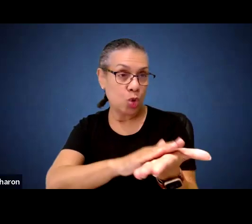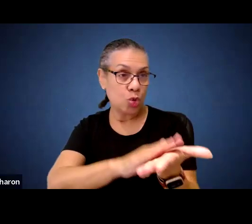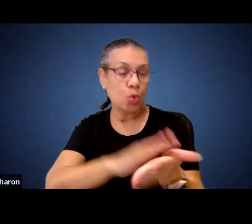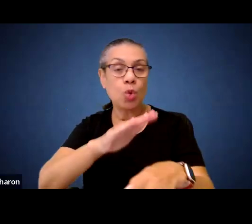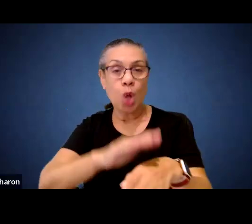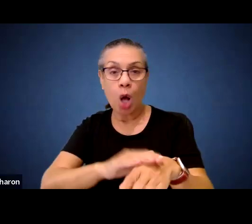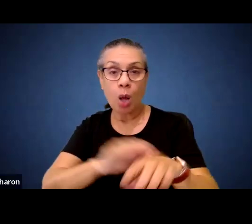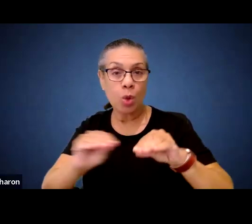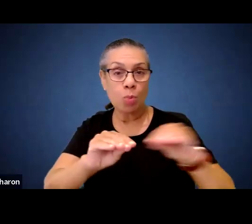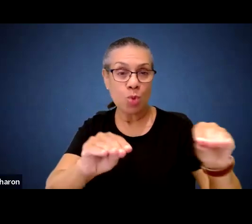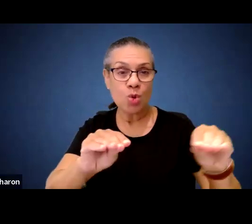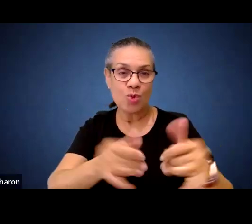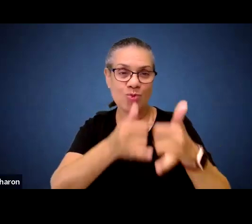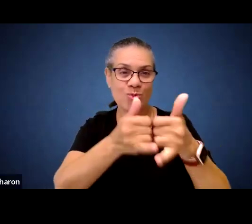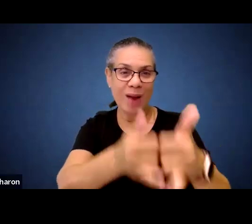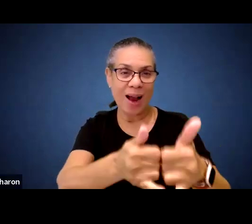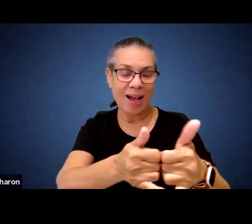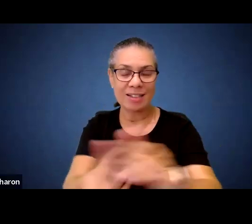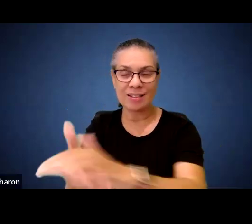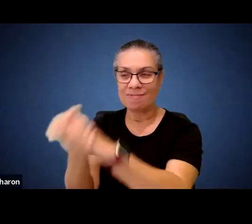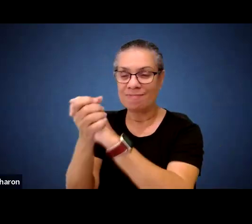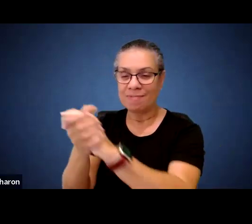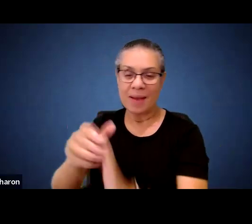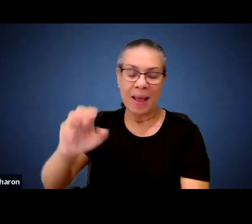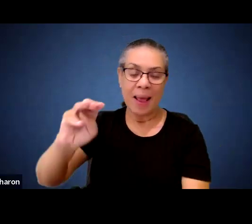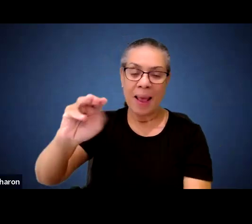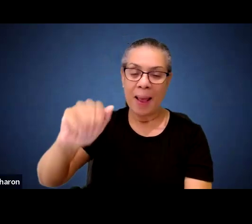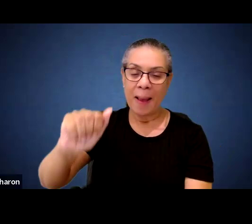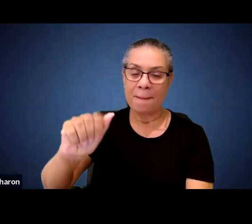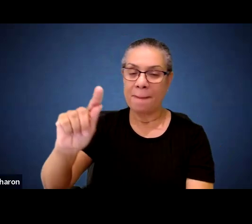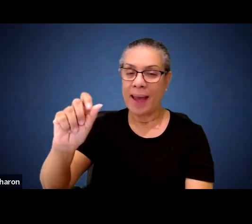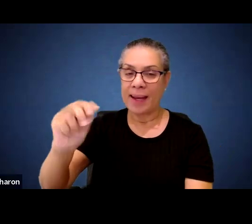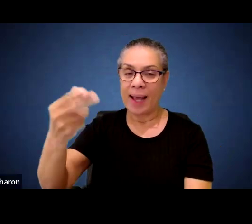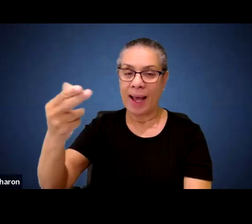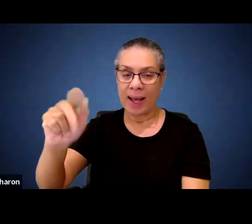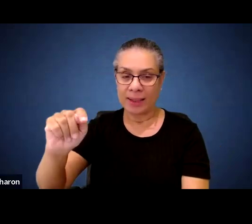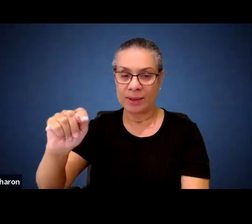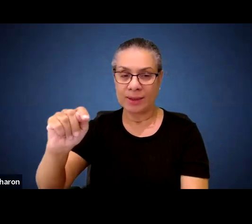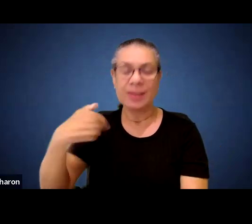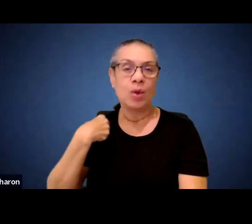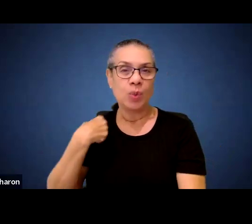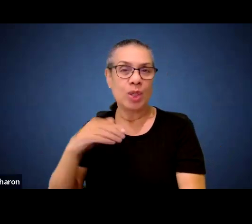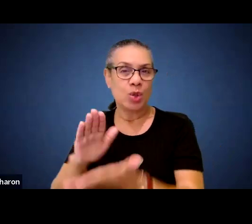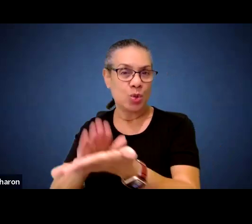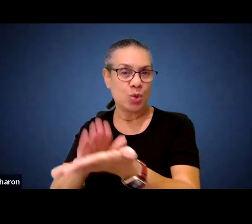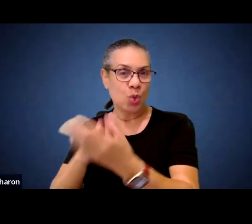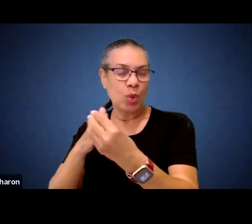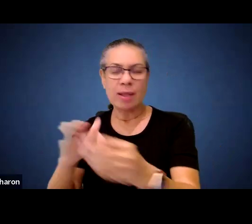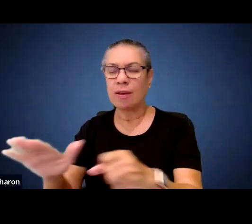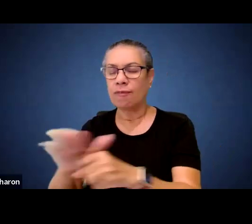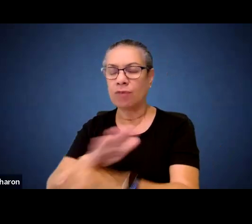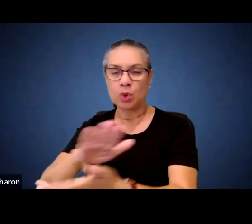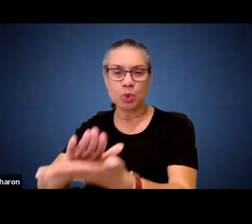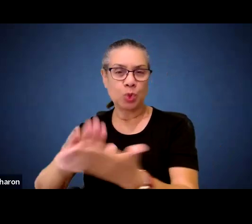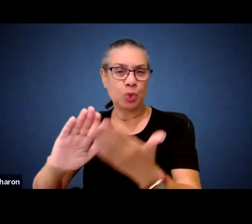Prize. Congratulations to the Mattahunt Elementary School, school leader Walter Henderson, and the entire school